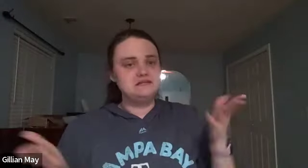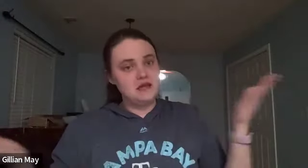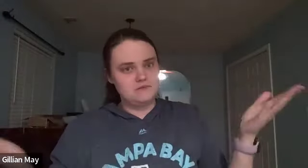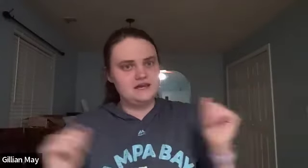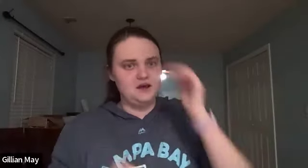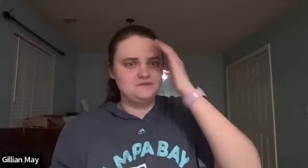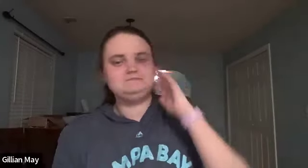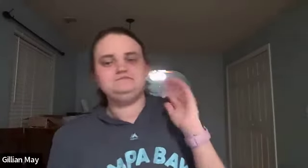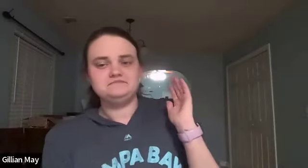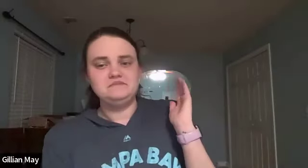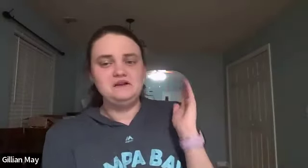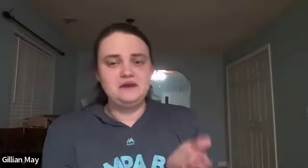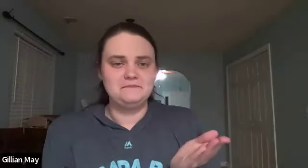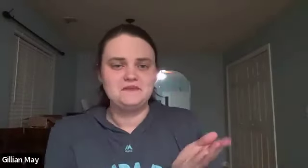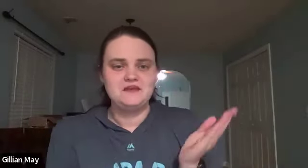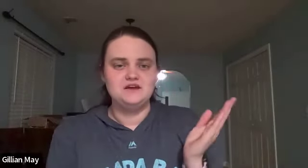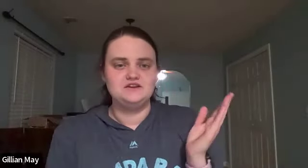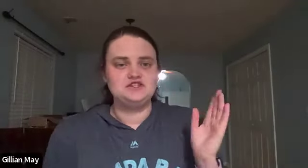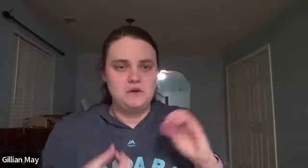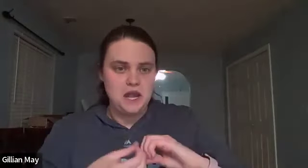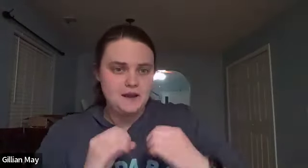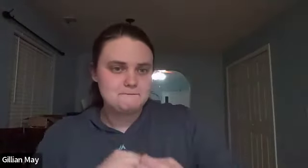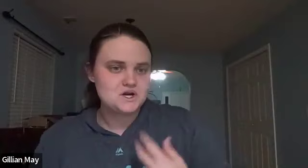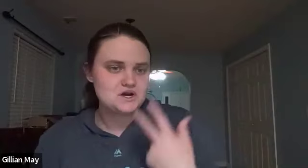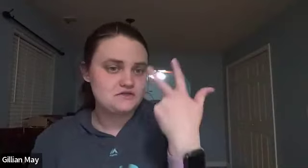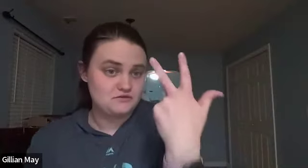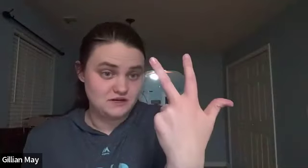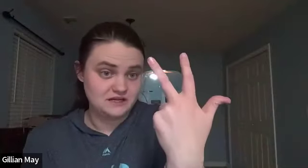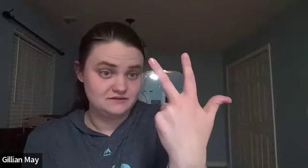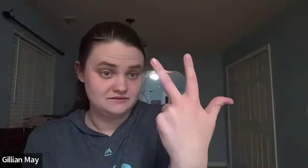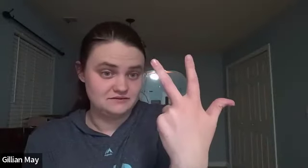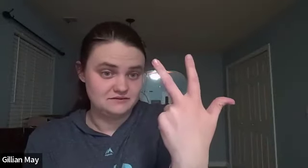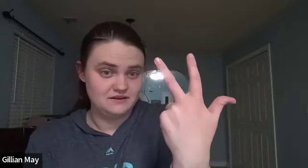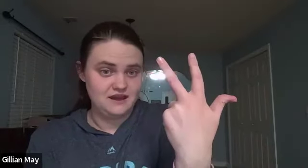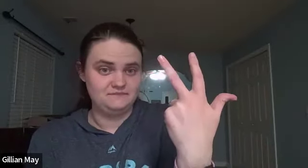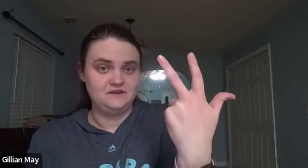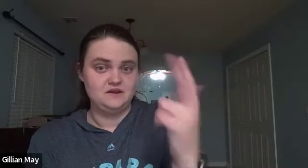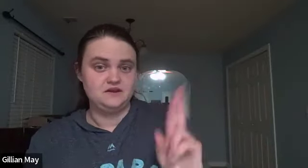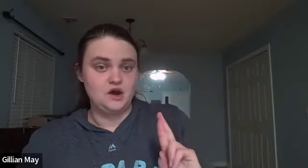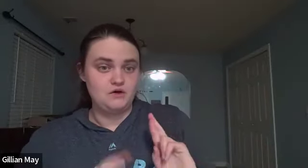I'm glad it helped. Okay. So number 3. Okay. Y'all